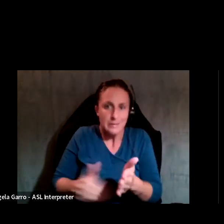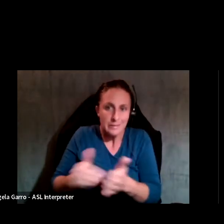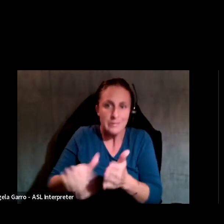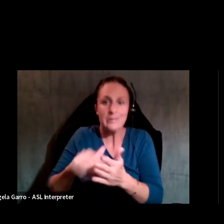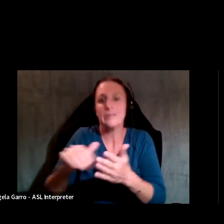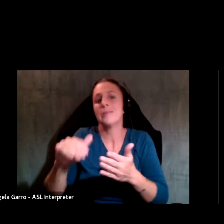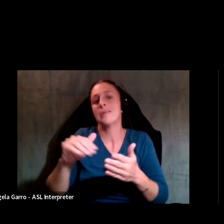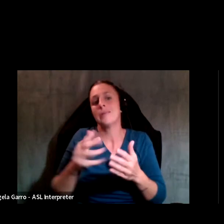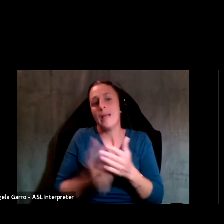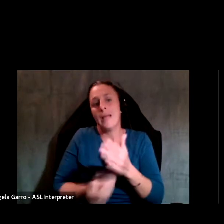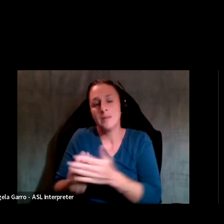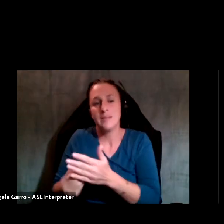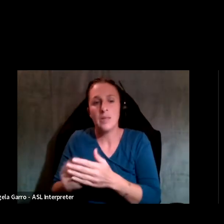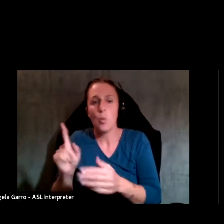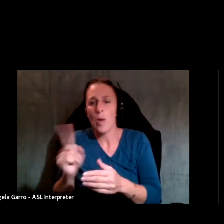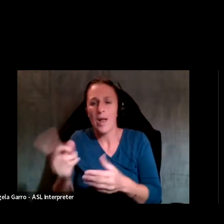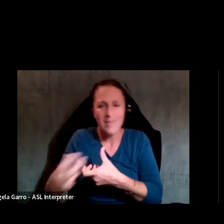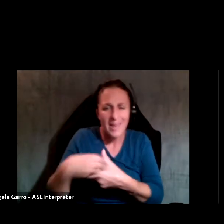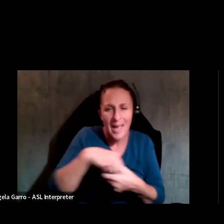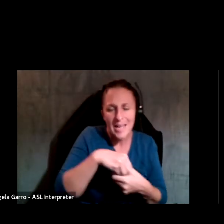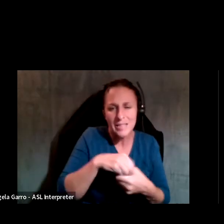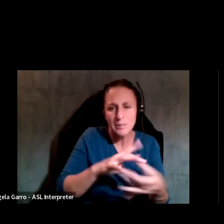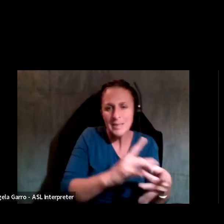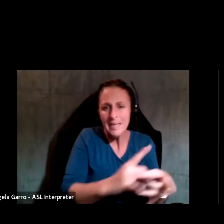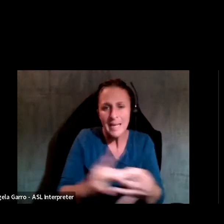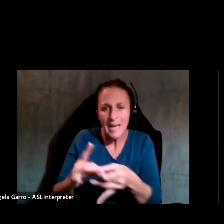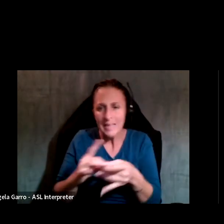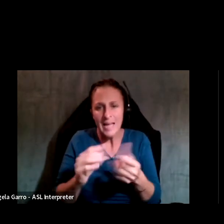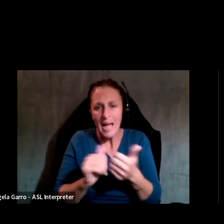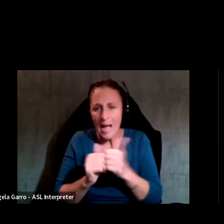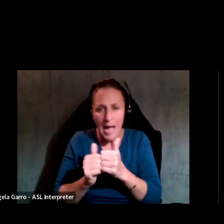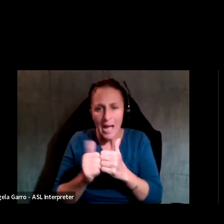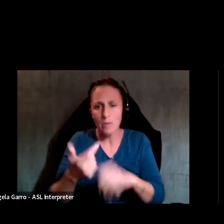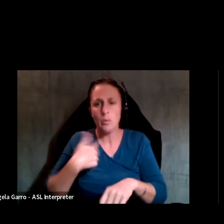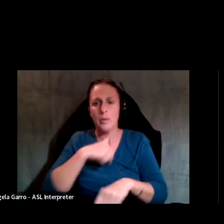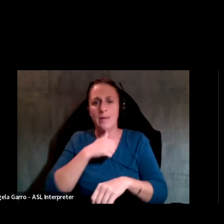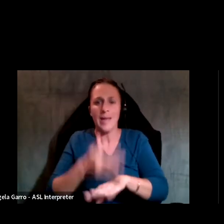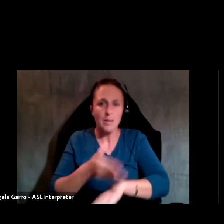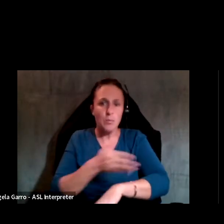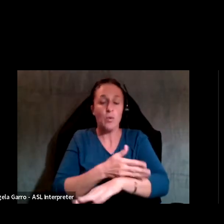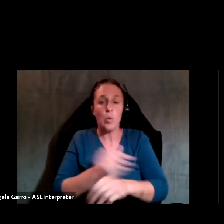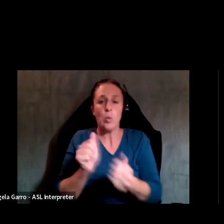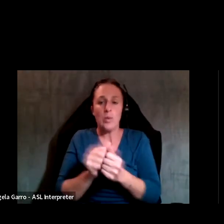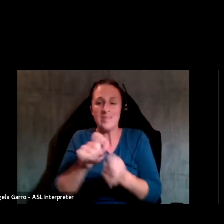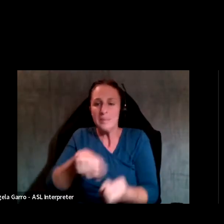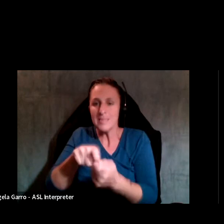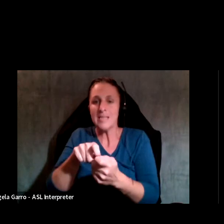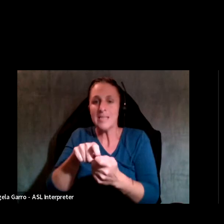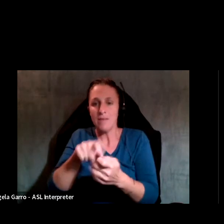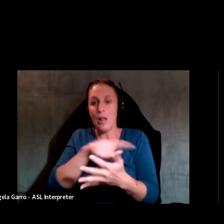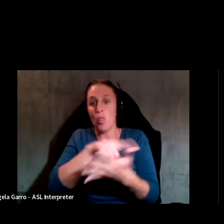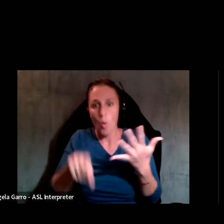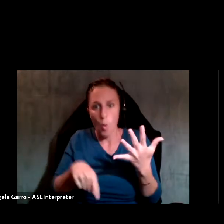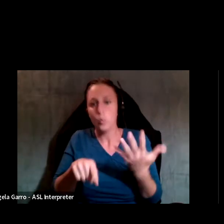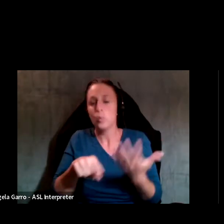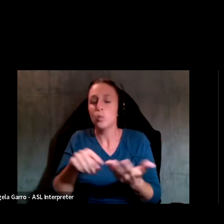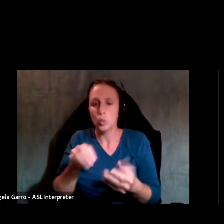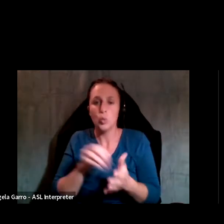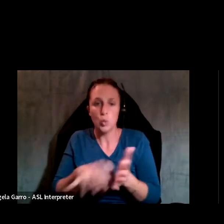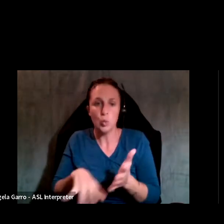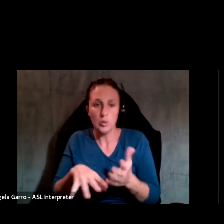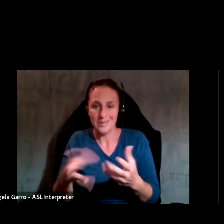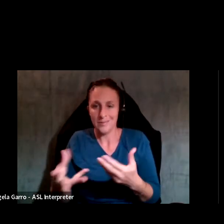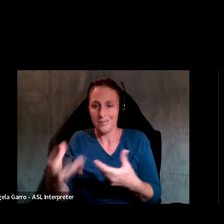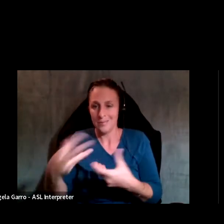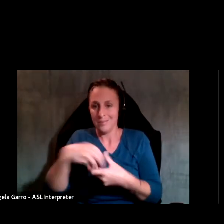the connectedness? How can we improve that with specifically those students that are in that list that you're talking